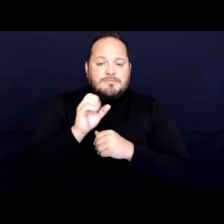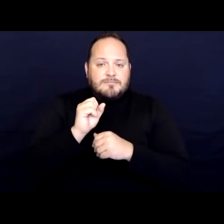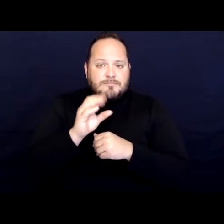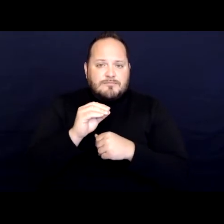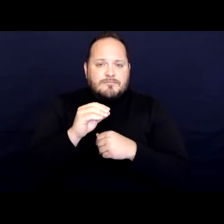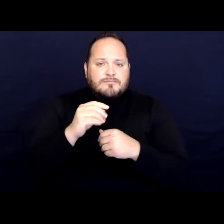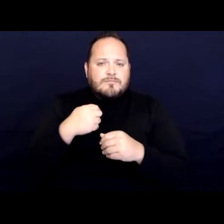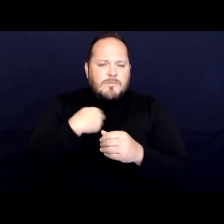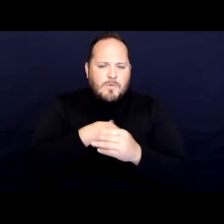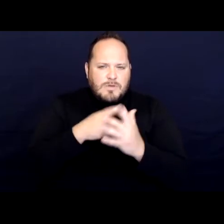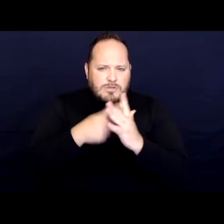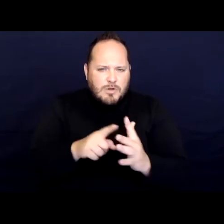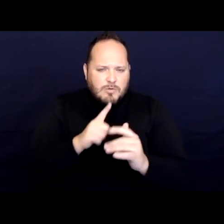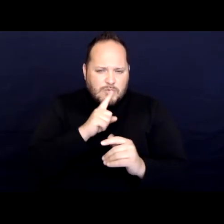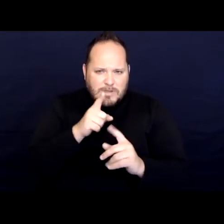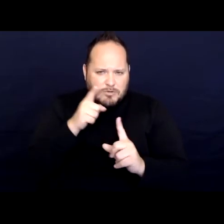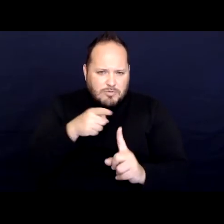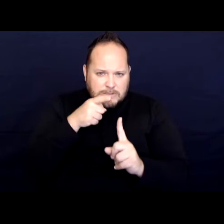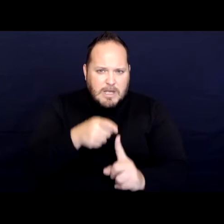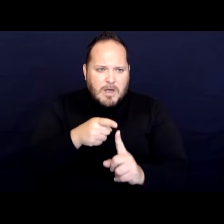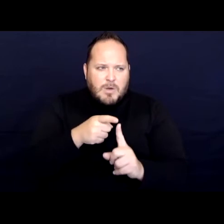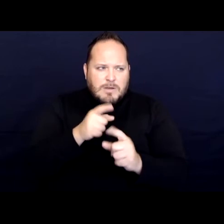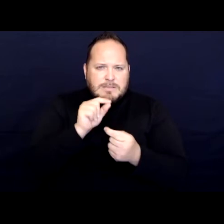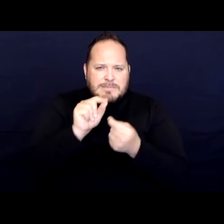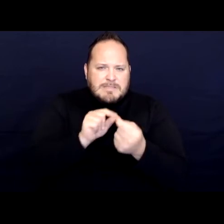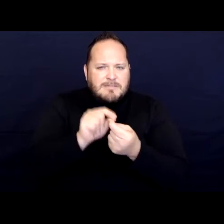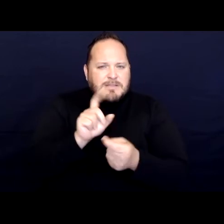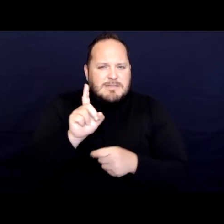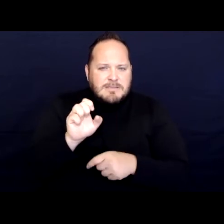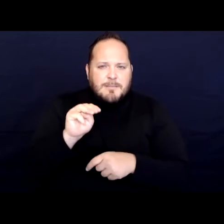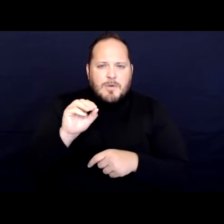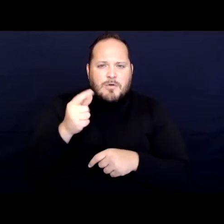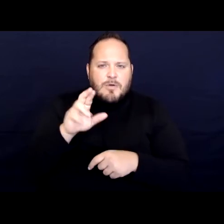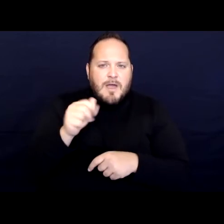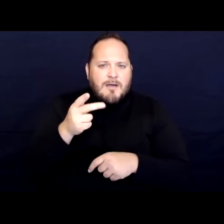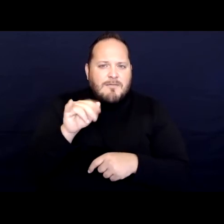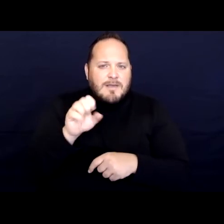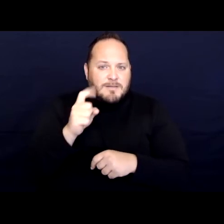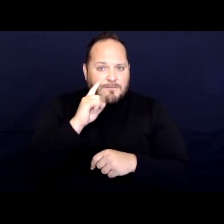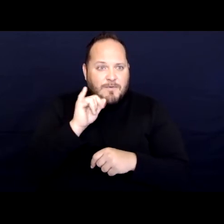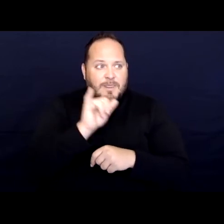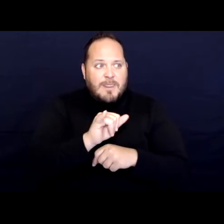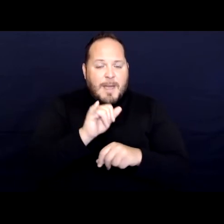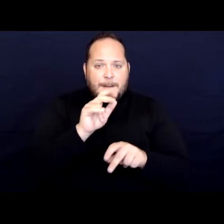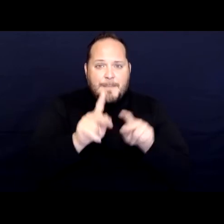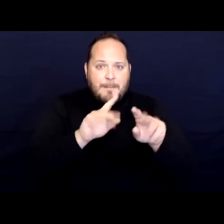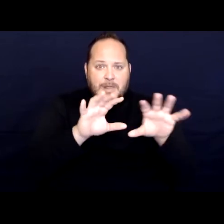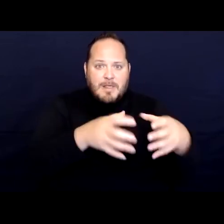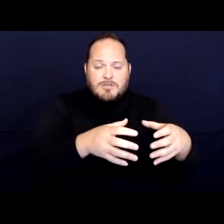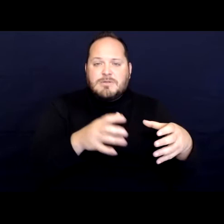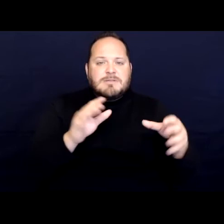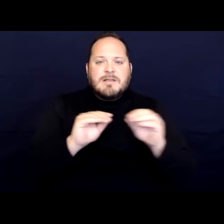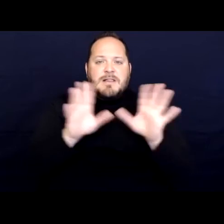what, the demographics of what this population really looked like, it was clear that it was